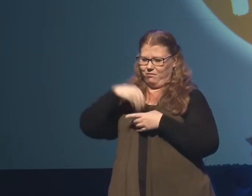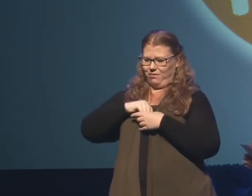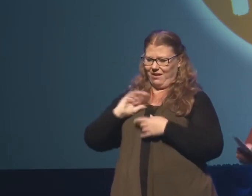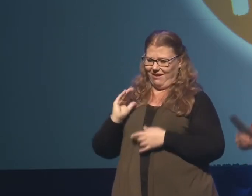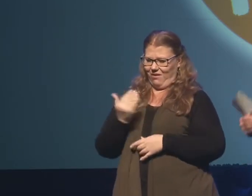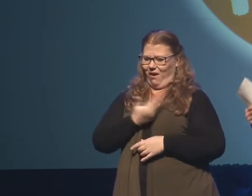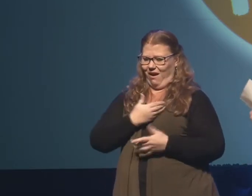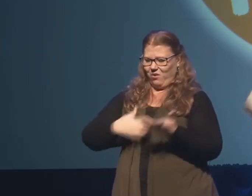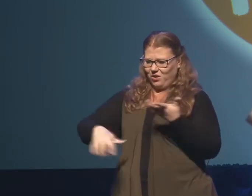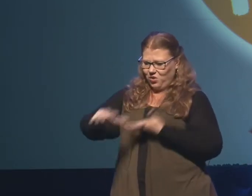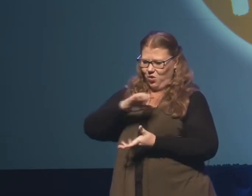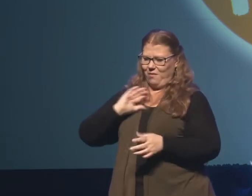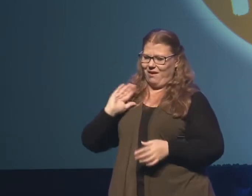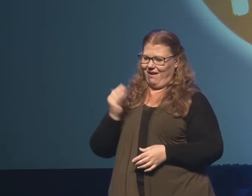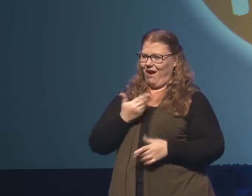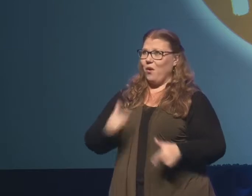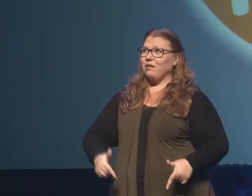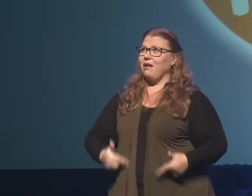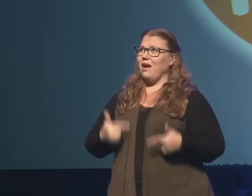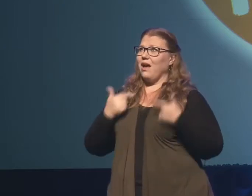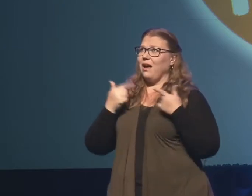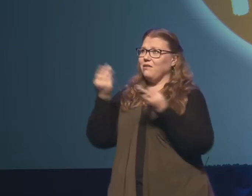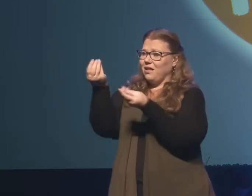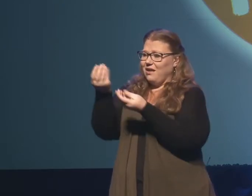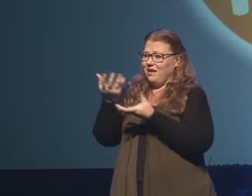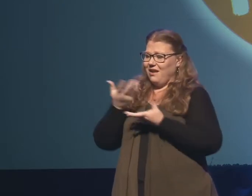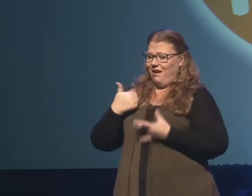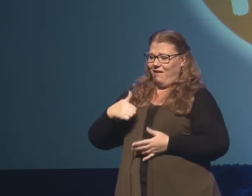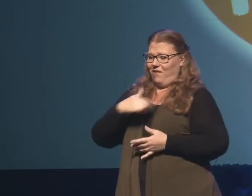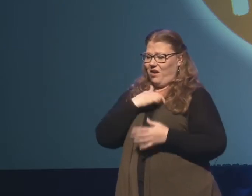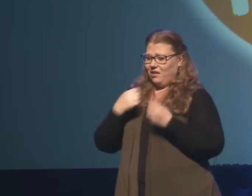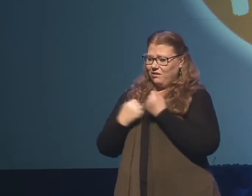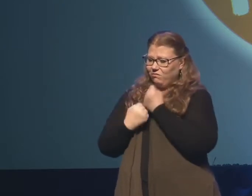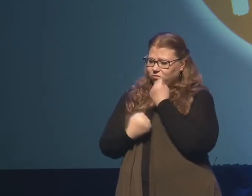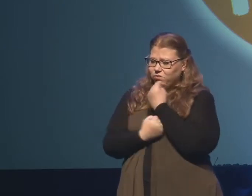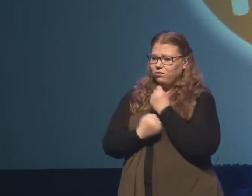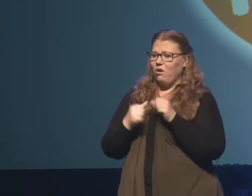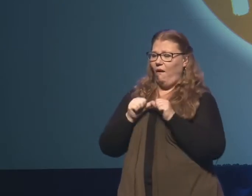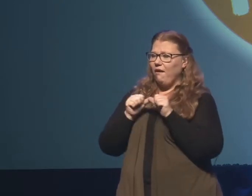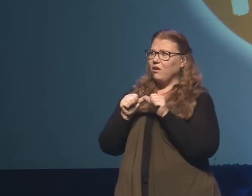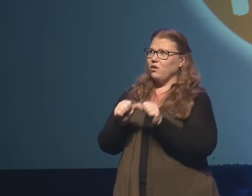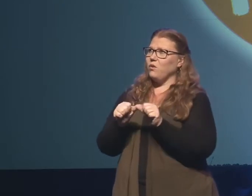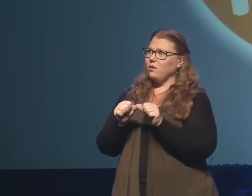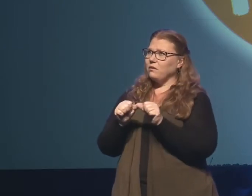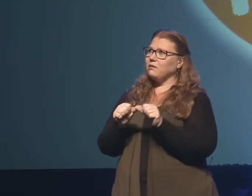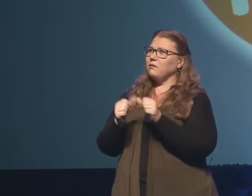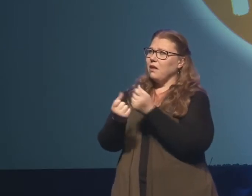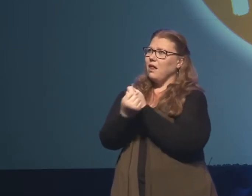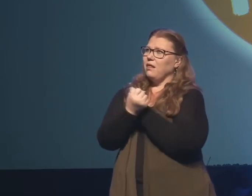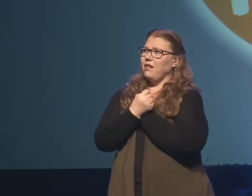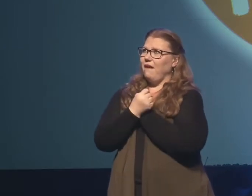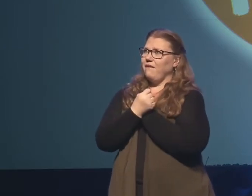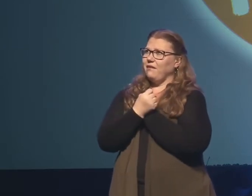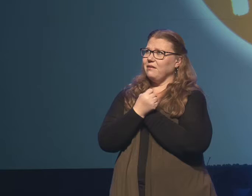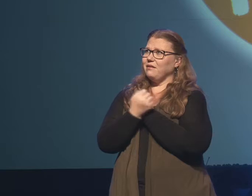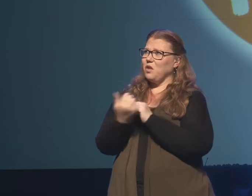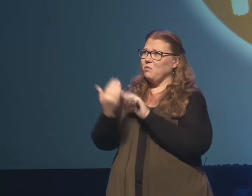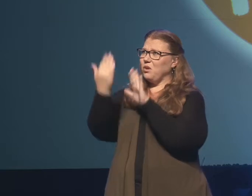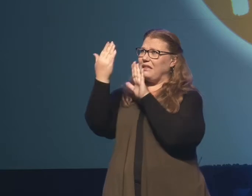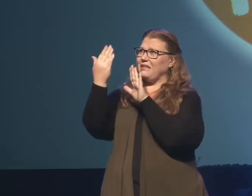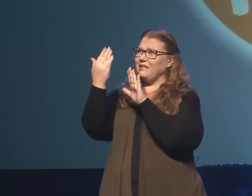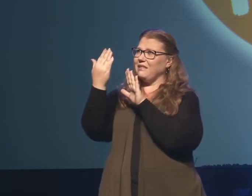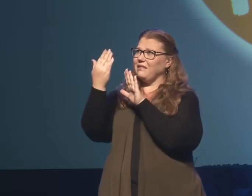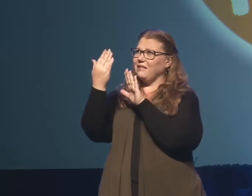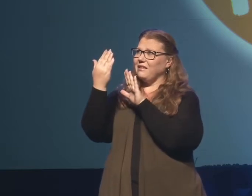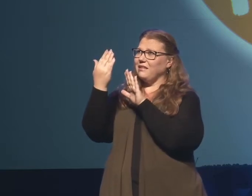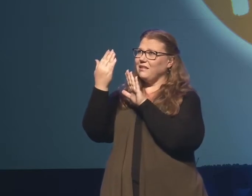storm and into our lives and provide a stable, ongoing, consistent, loving, I'm here for each